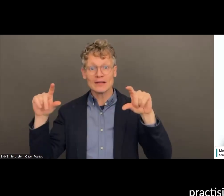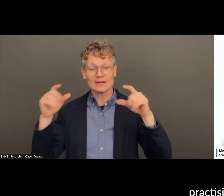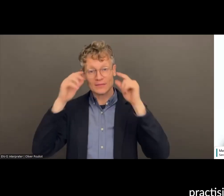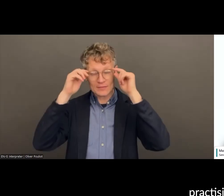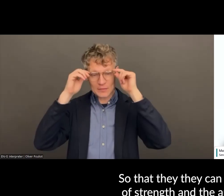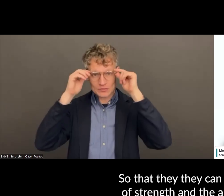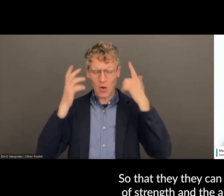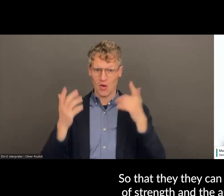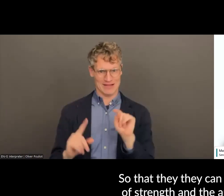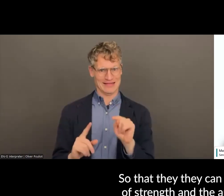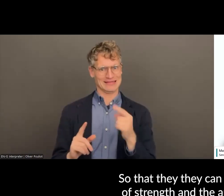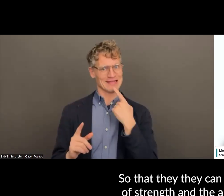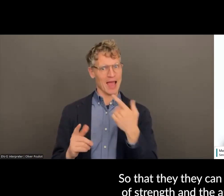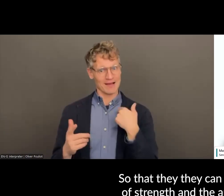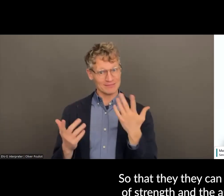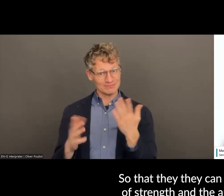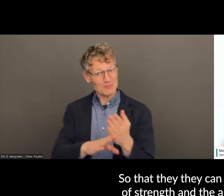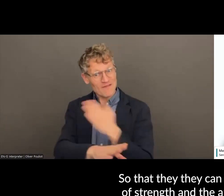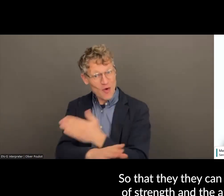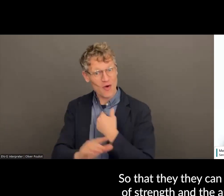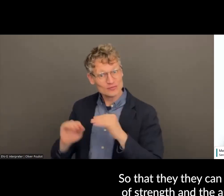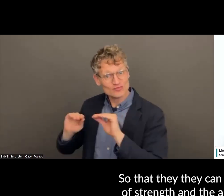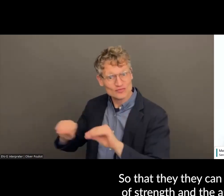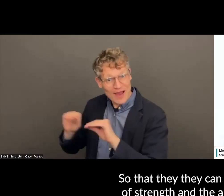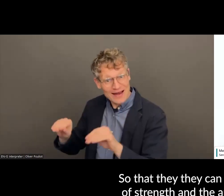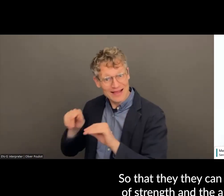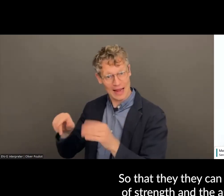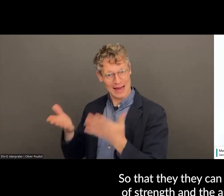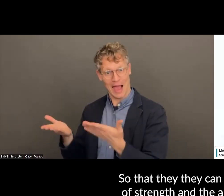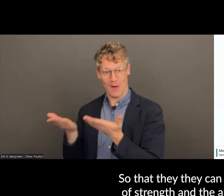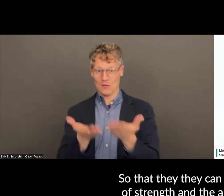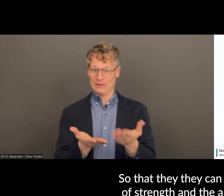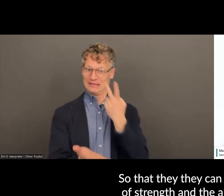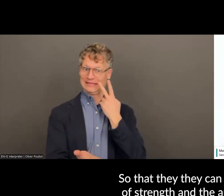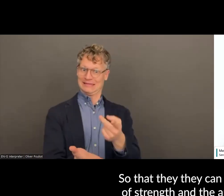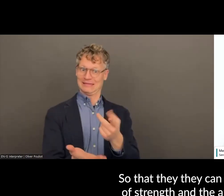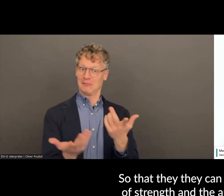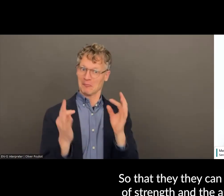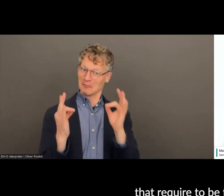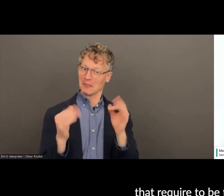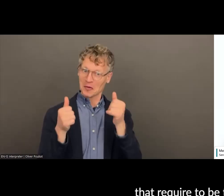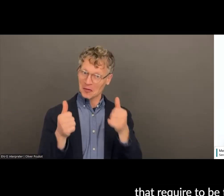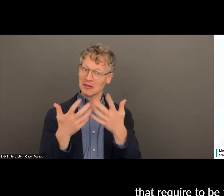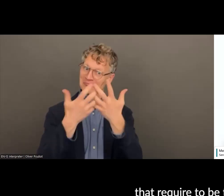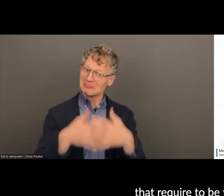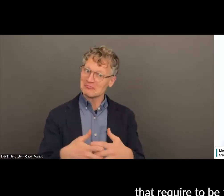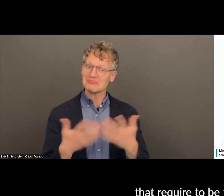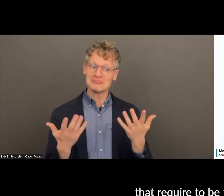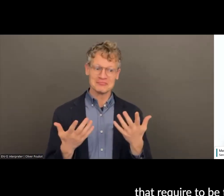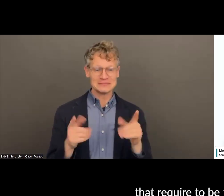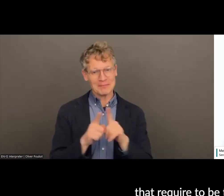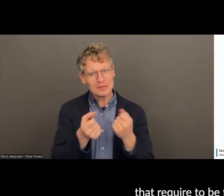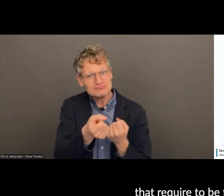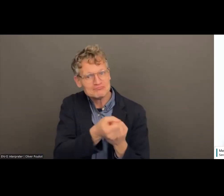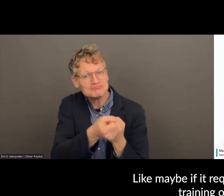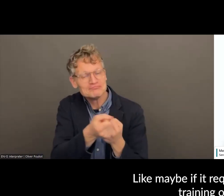what you are practicing, so that they can identify the areas of strength and the areas of weakness that require to